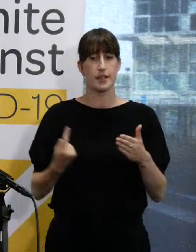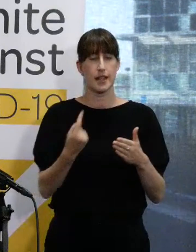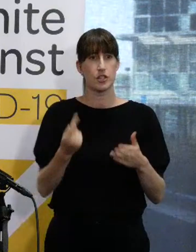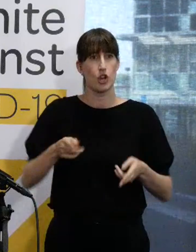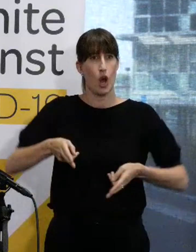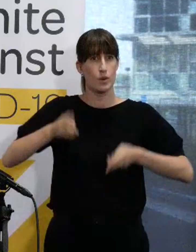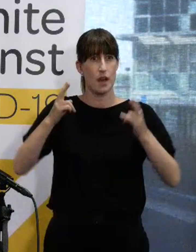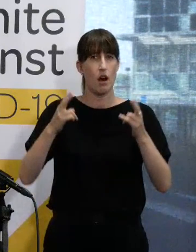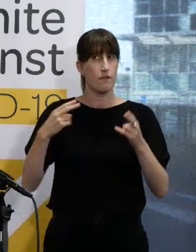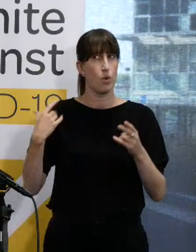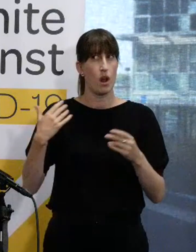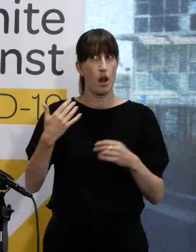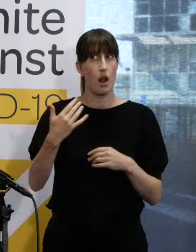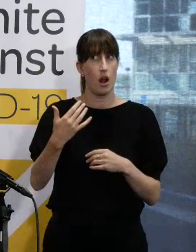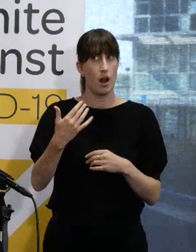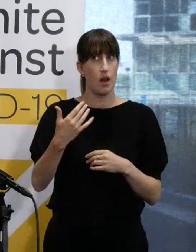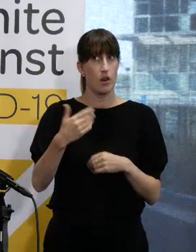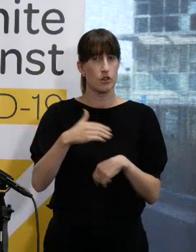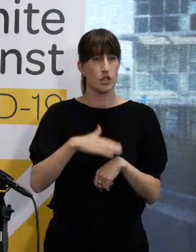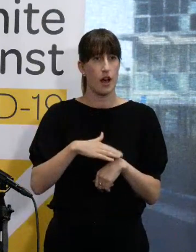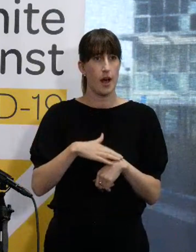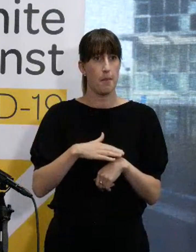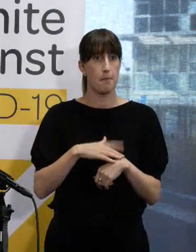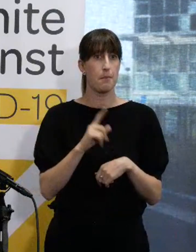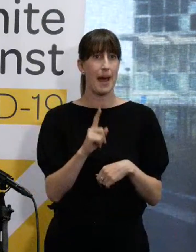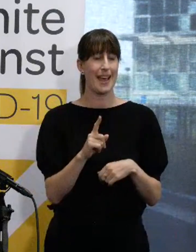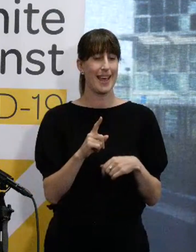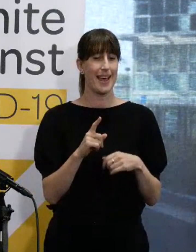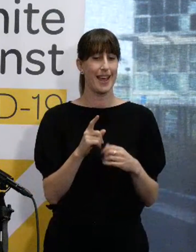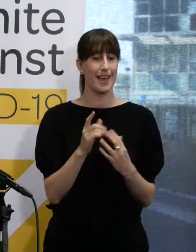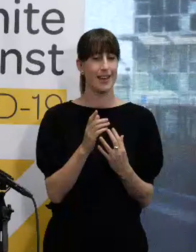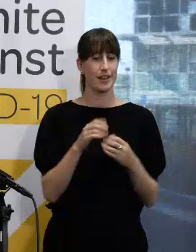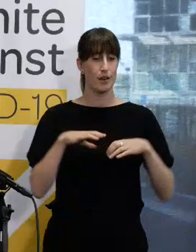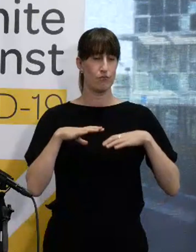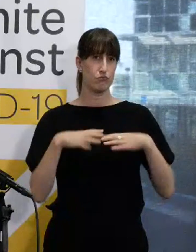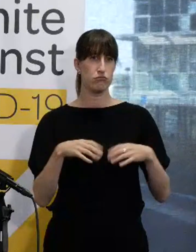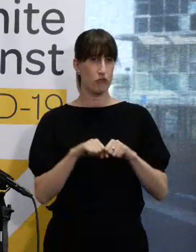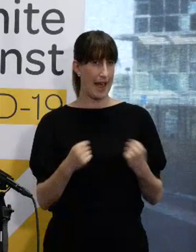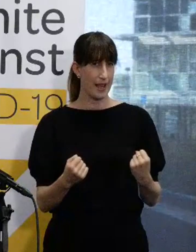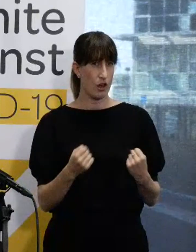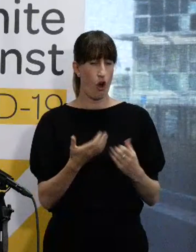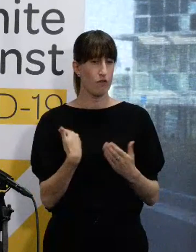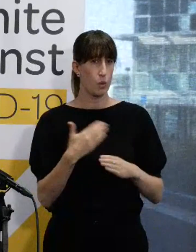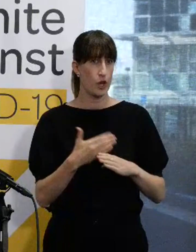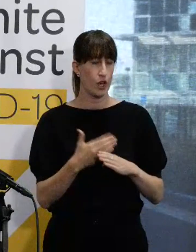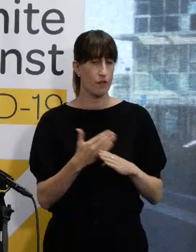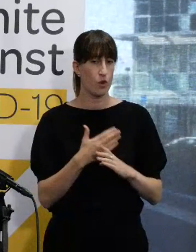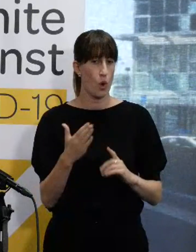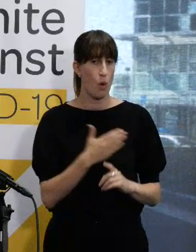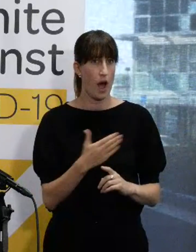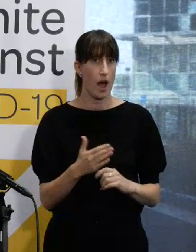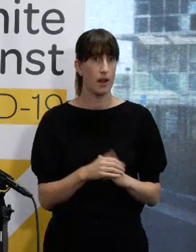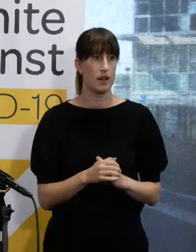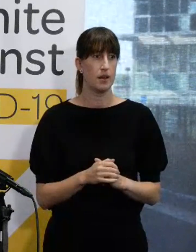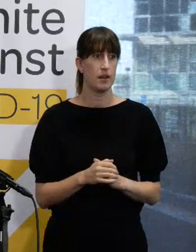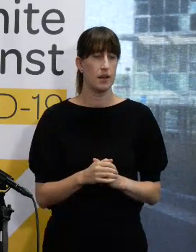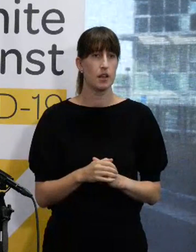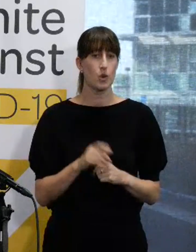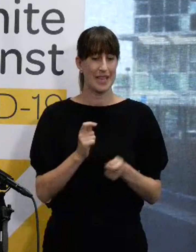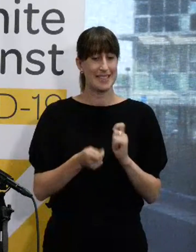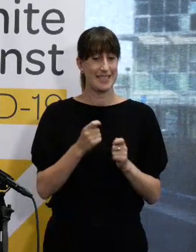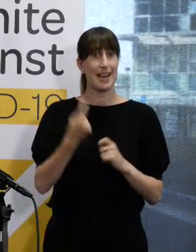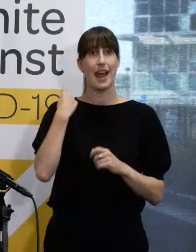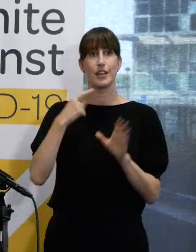middle, because I do know there were some testing results from late last year from when he was working then, and all those results have been looked back